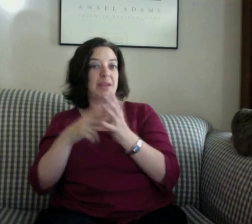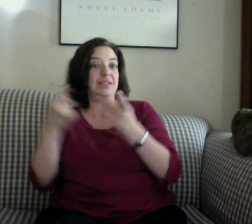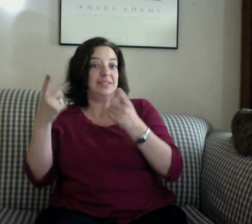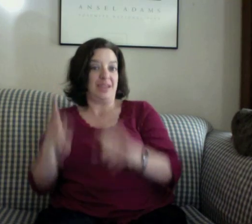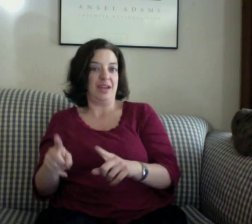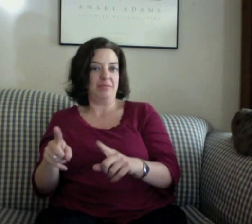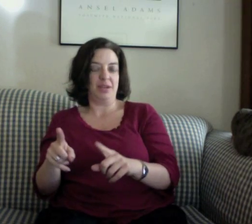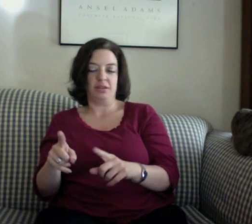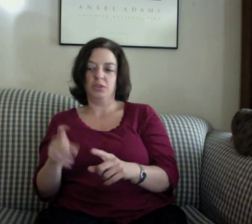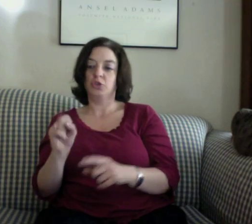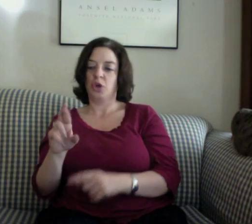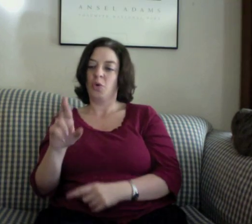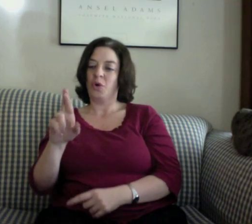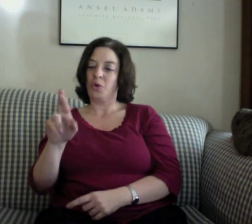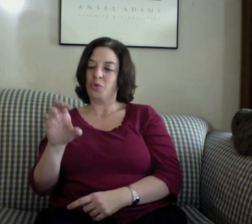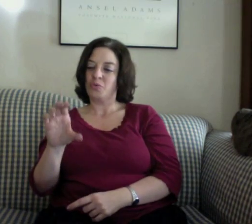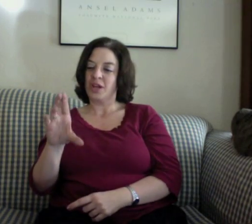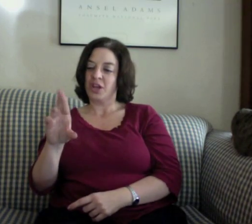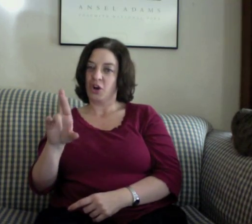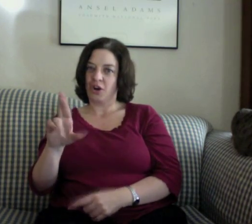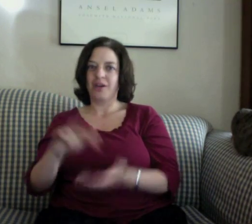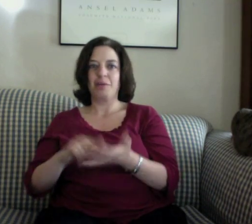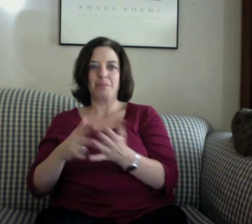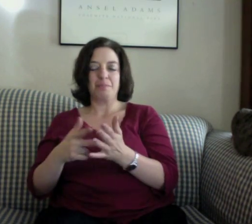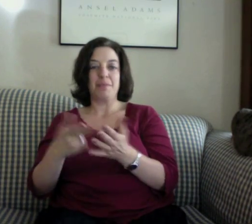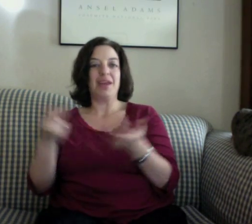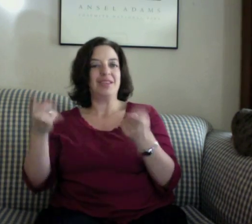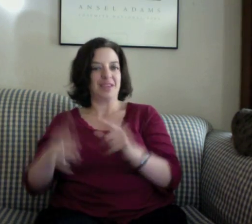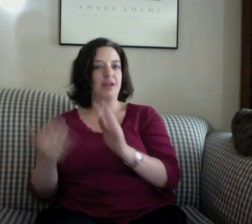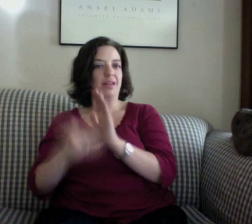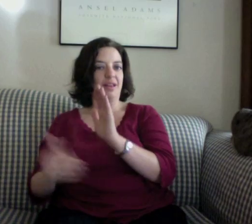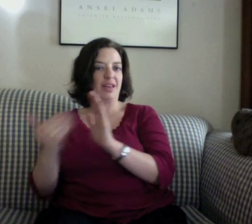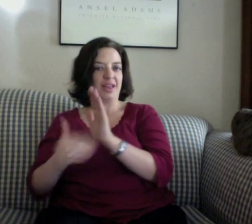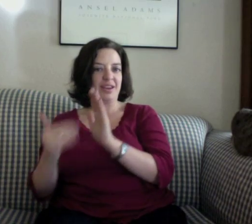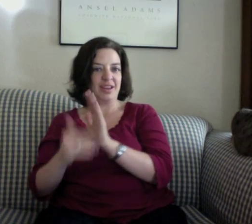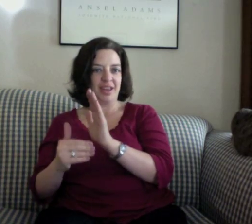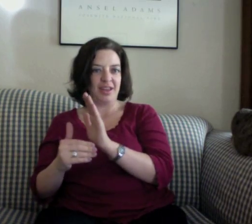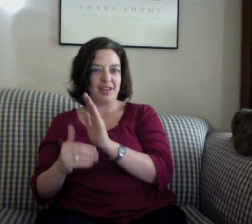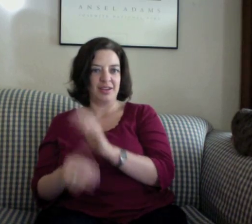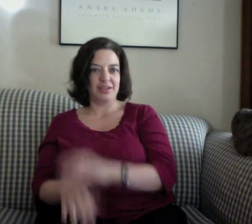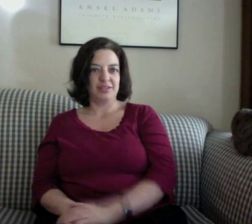word occur, and that means it happens. So recur means to happen over and over again.